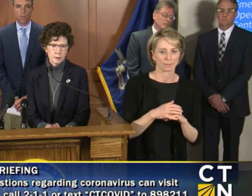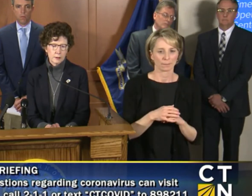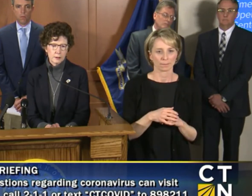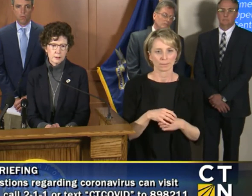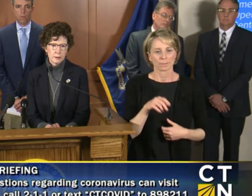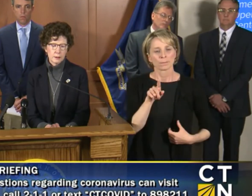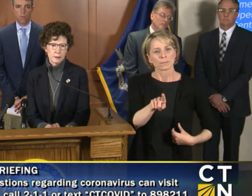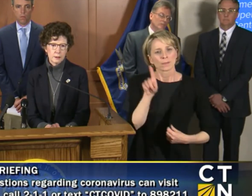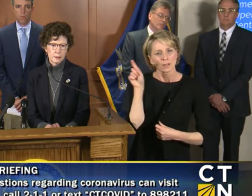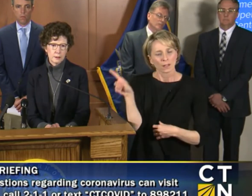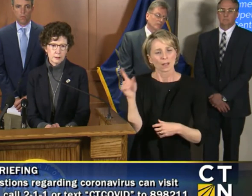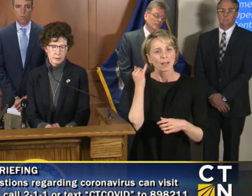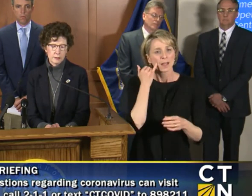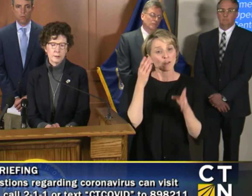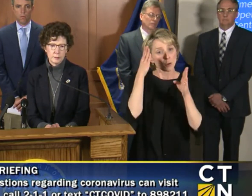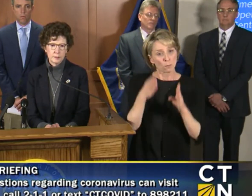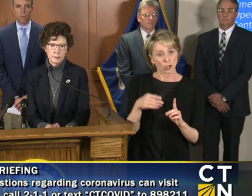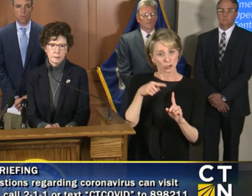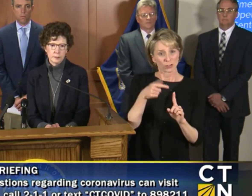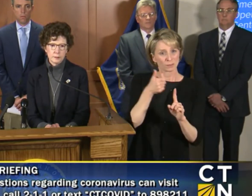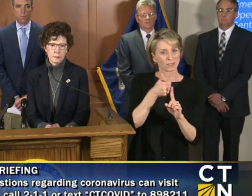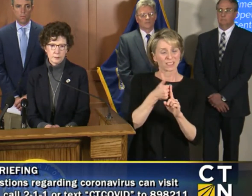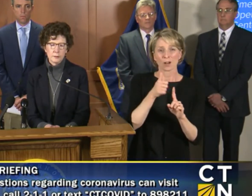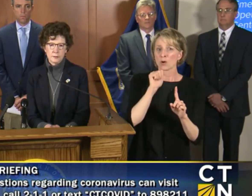a primary care physician do?